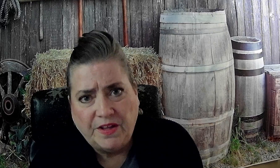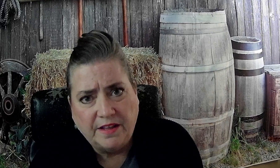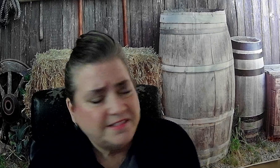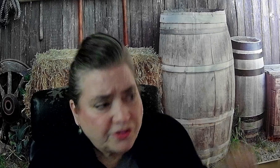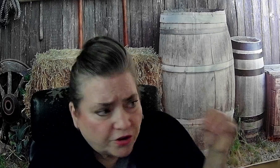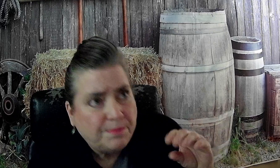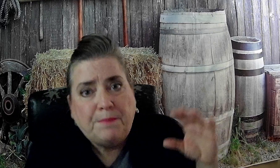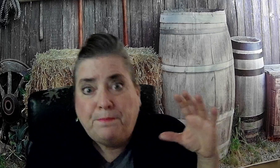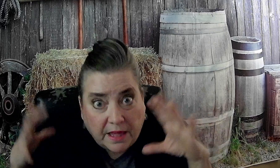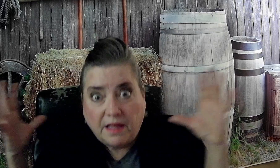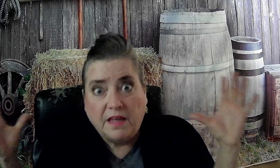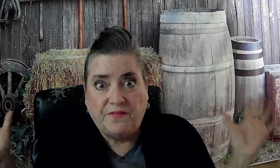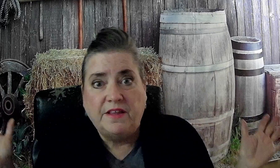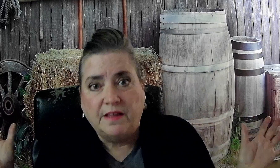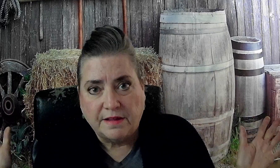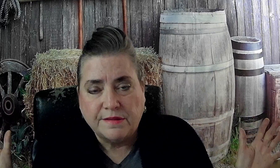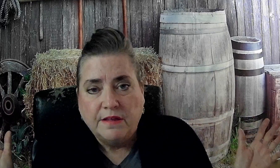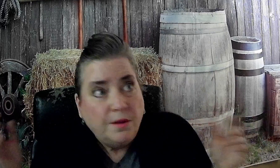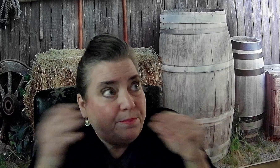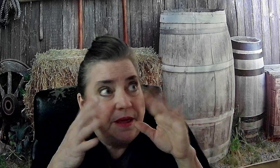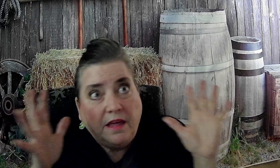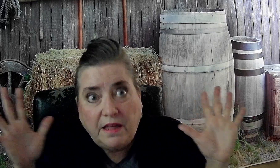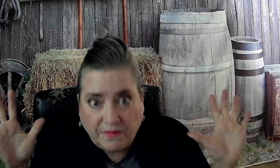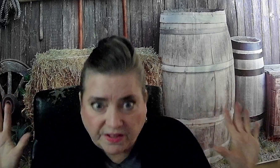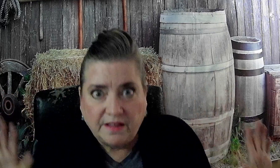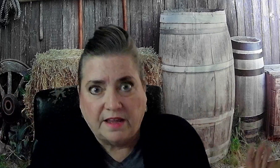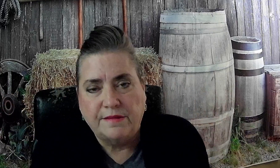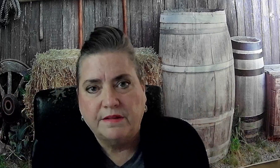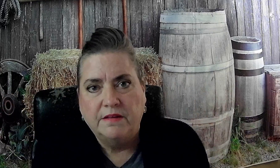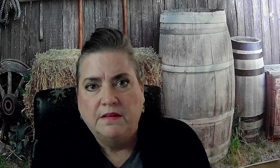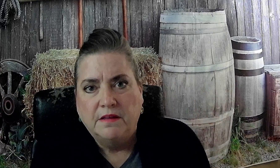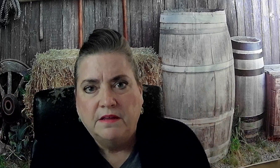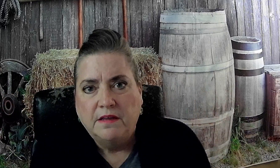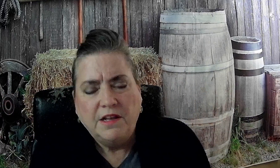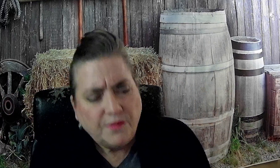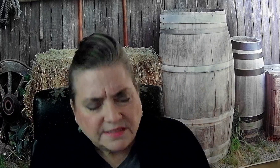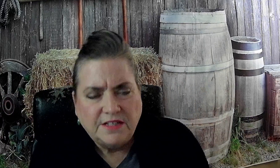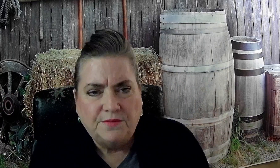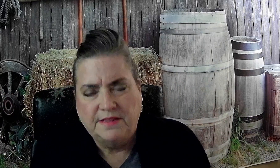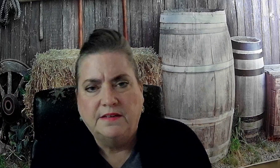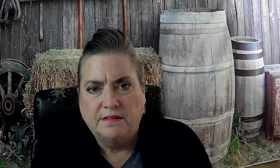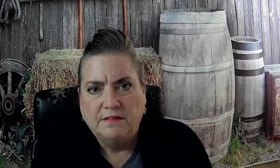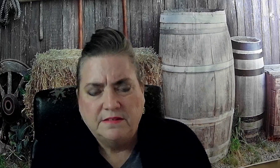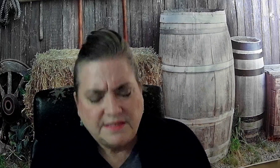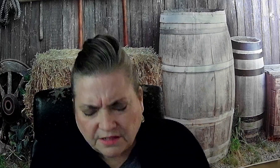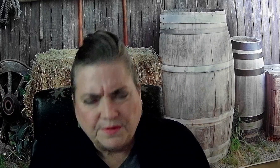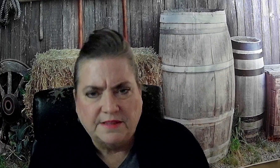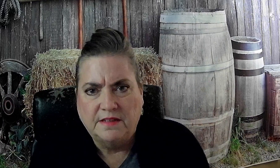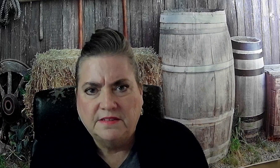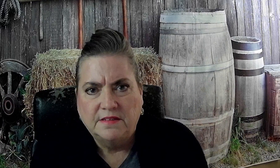And they're going to be big feelings. Big feelings. You know what? Deal with it. Deal with it.